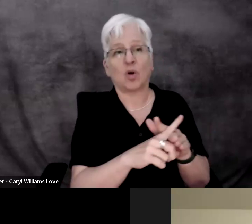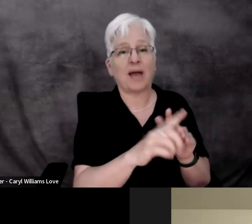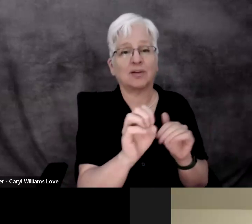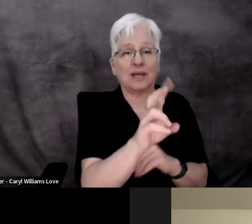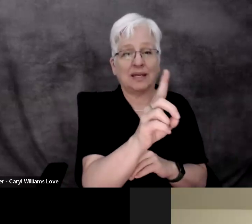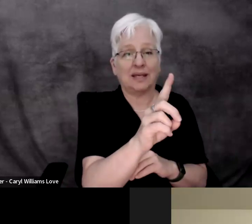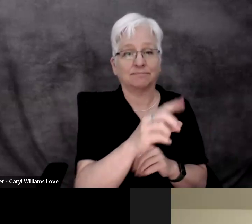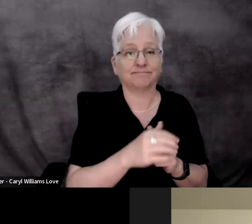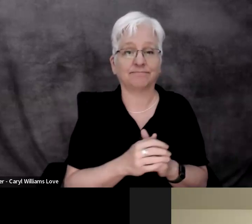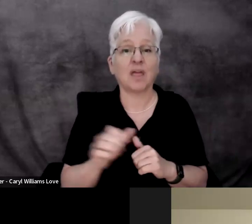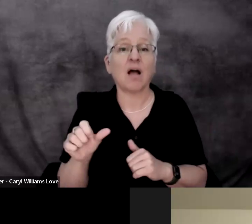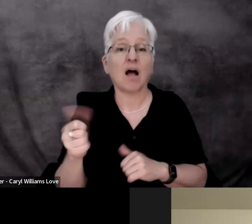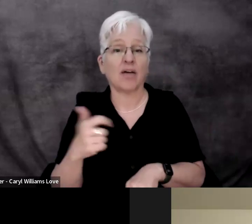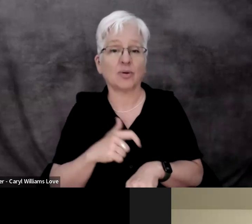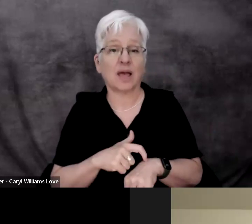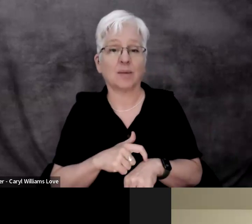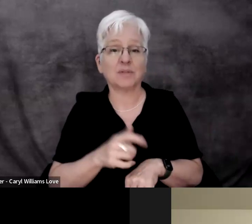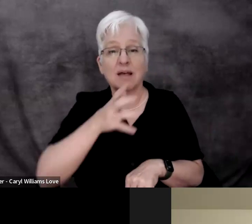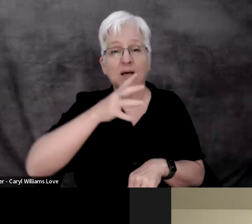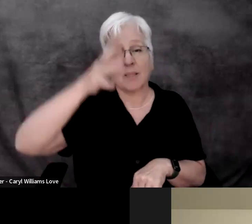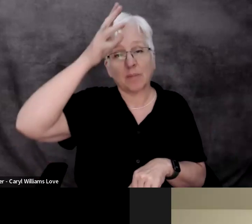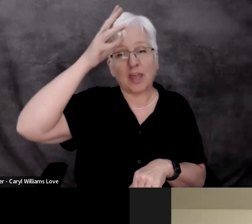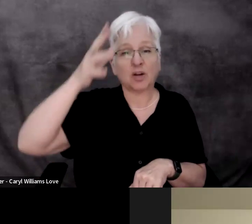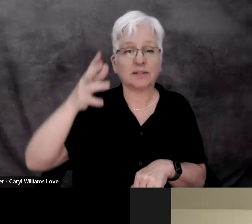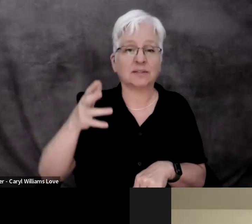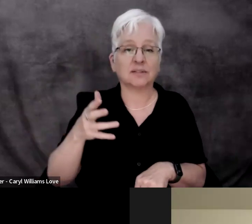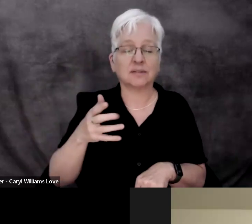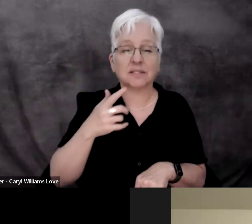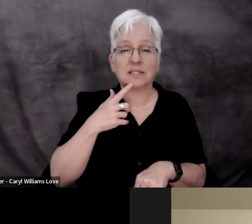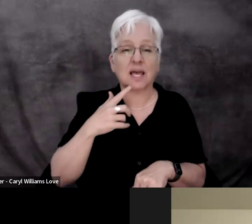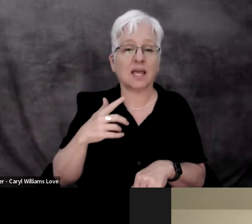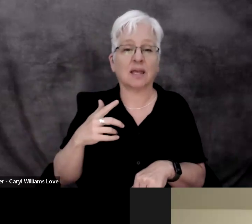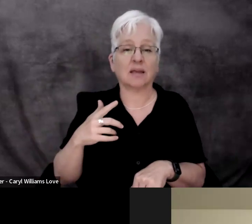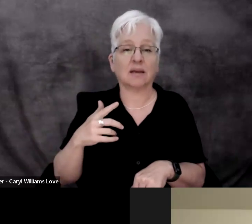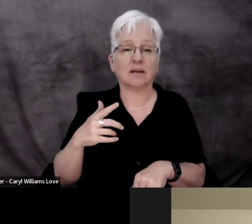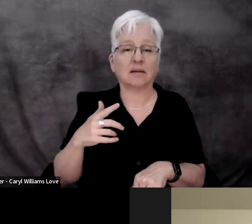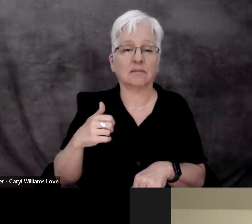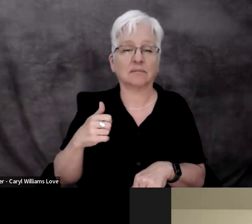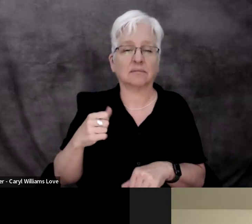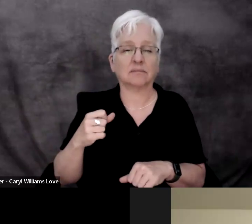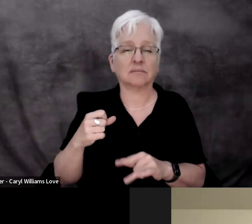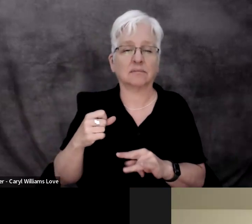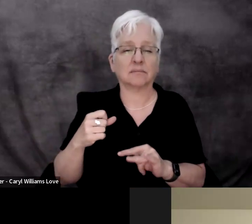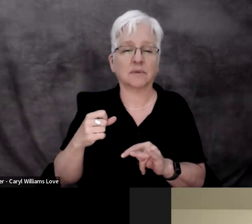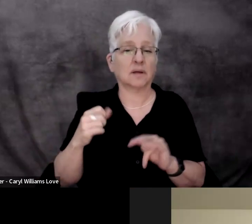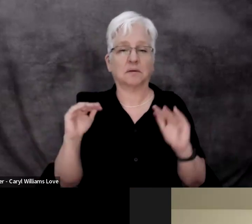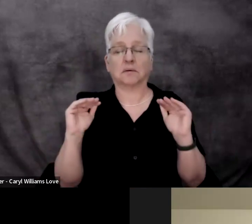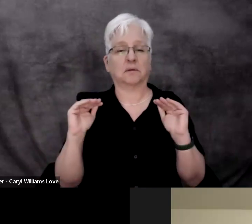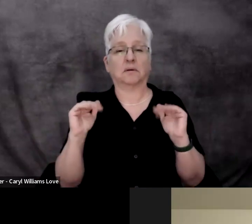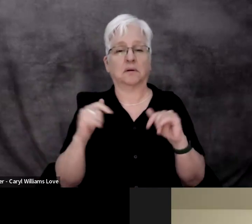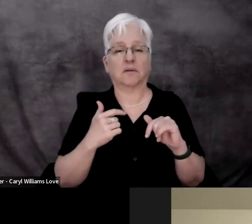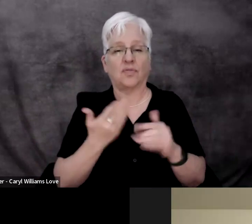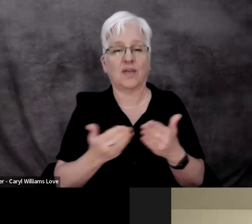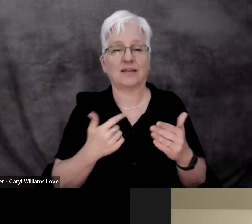discharge, I cannot take one more day of this. Now, just like we don't want to for everybody to DDA for things that they can't do, EDs are not